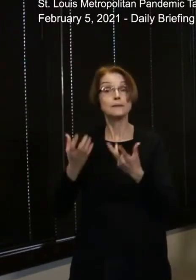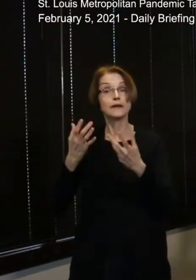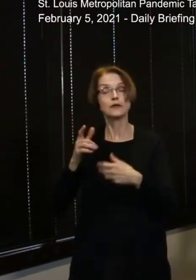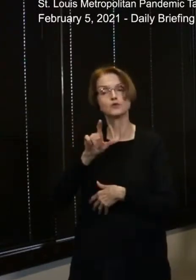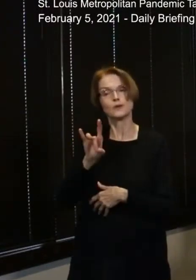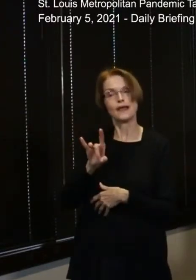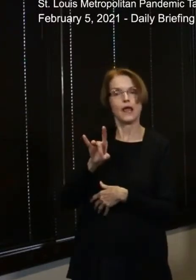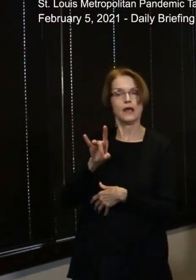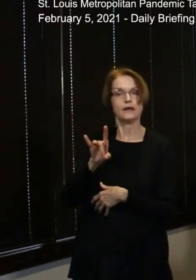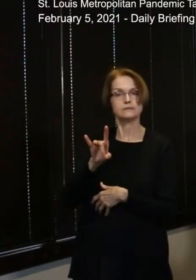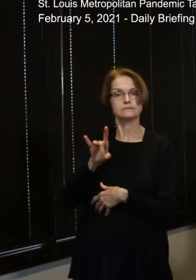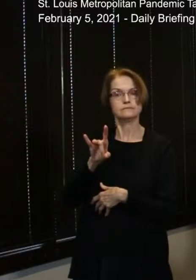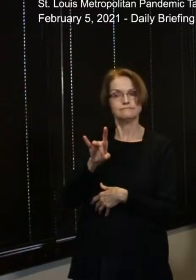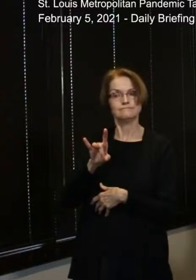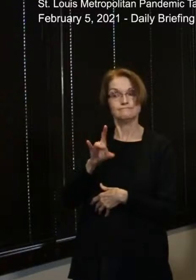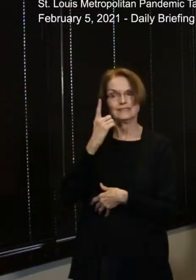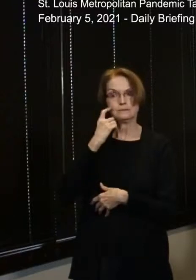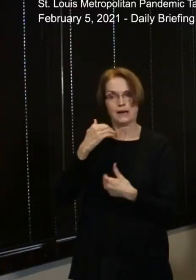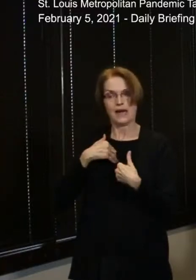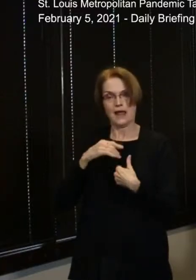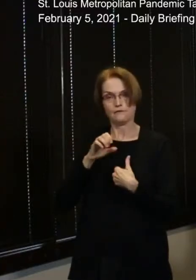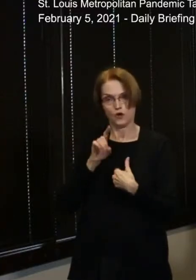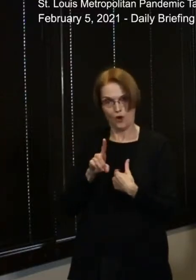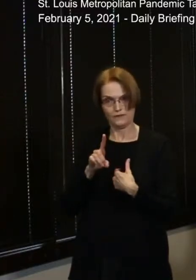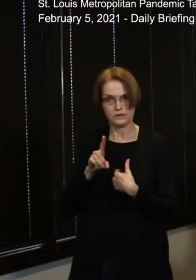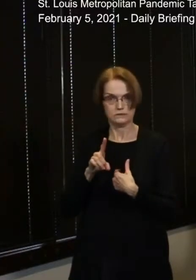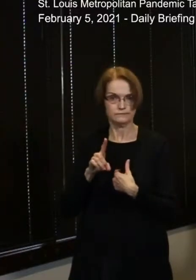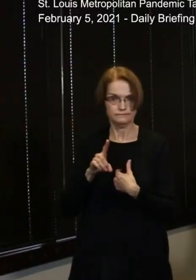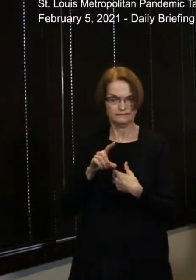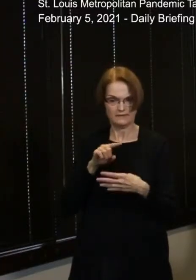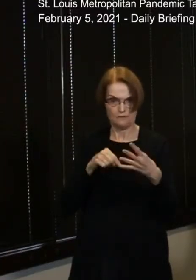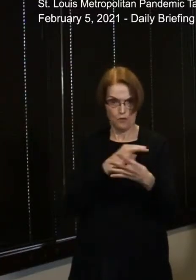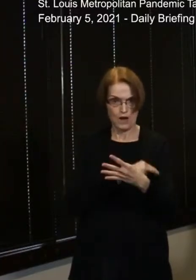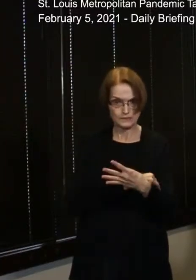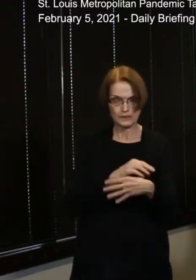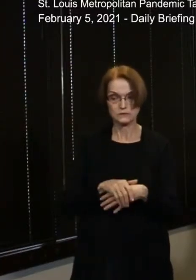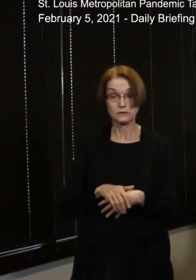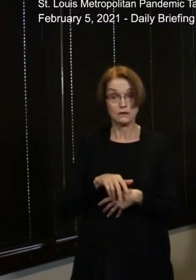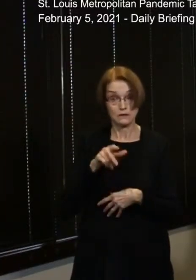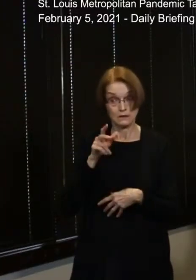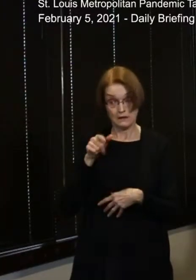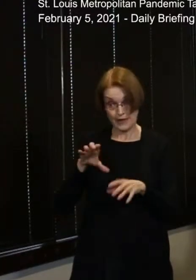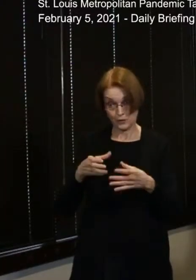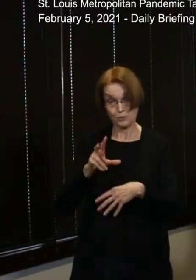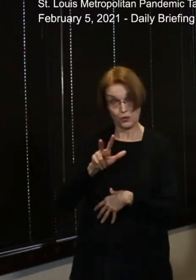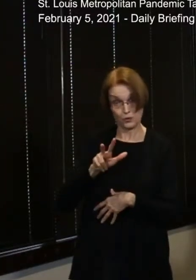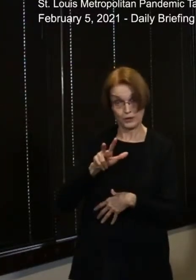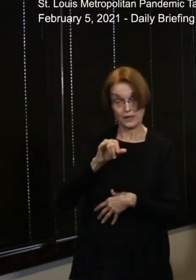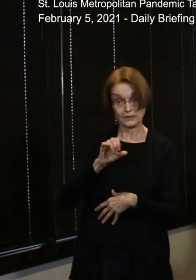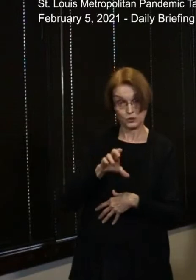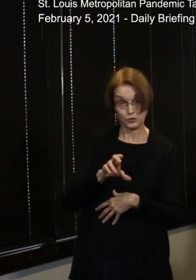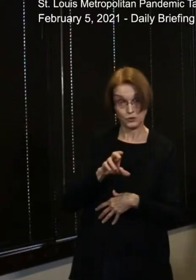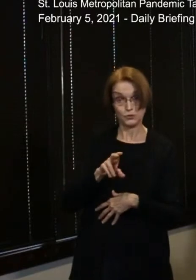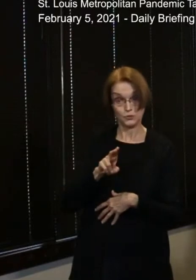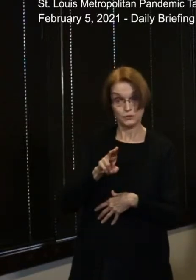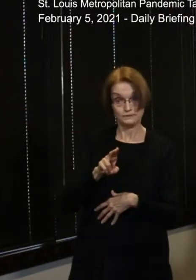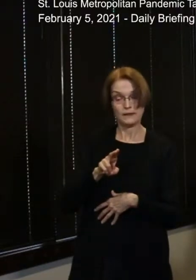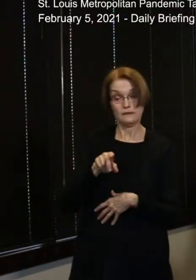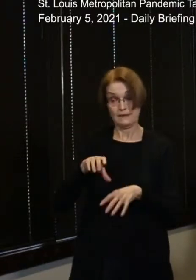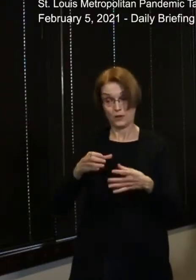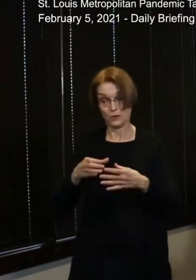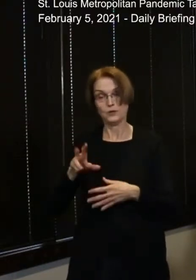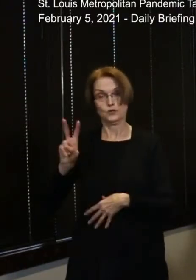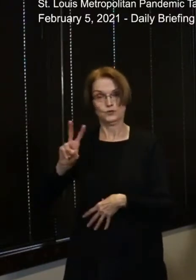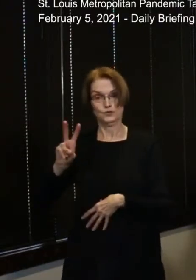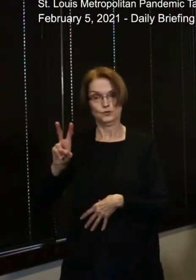28 patients with suspected COVID in our hospitals, 3 in the intensive care units and 2 on ventilators. So it's nice to